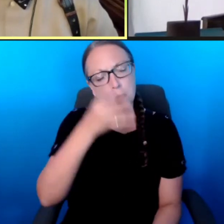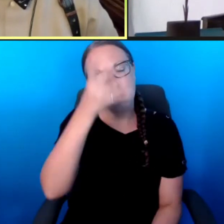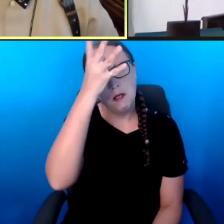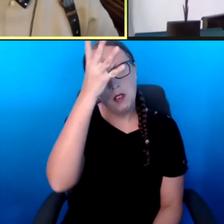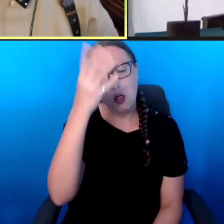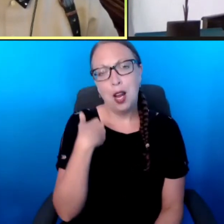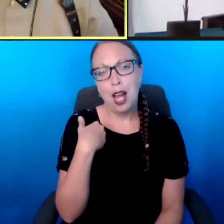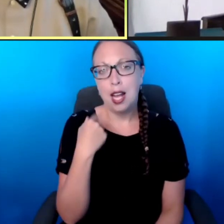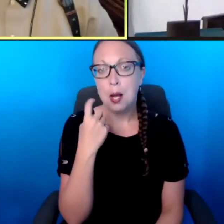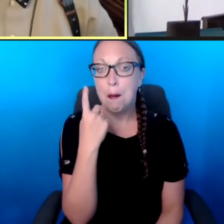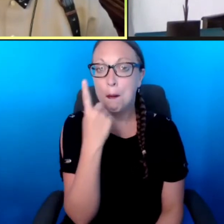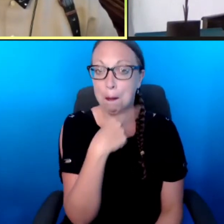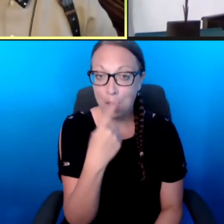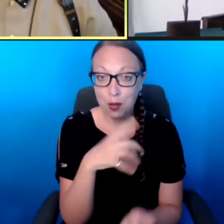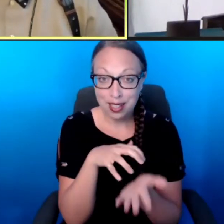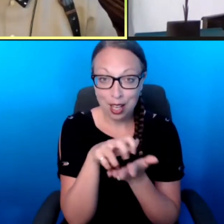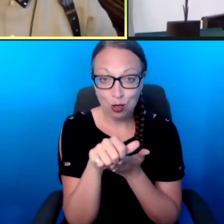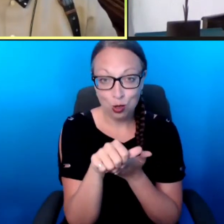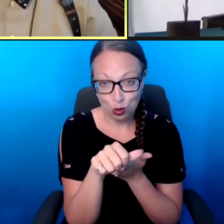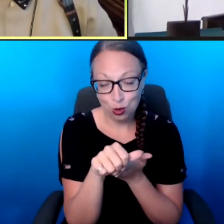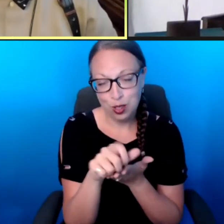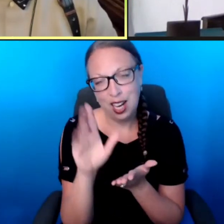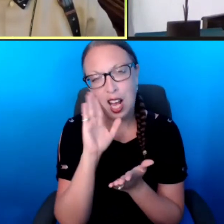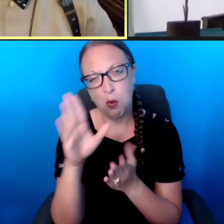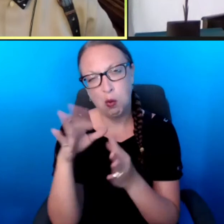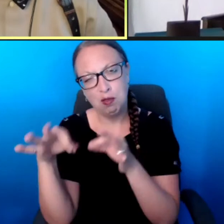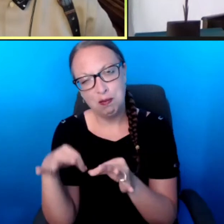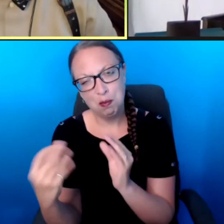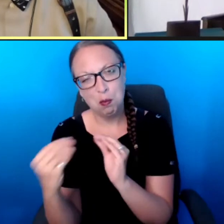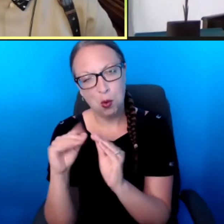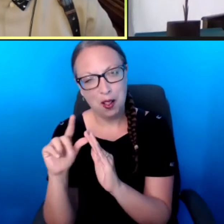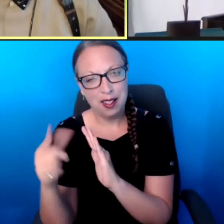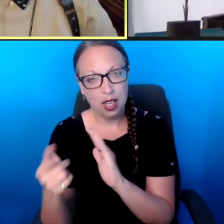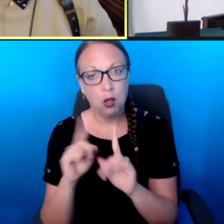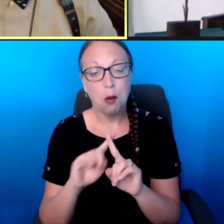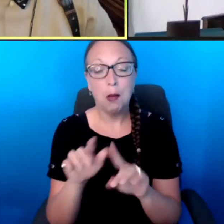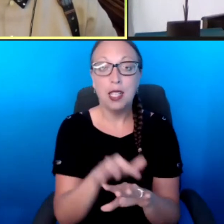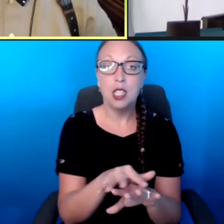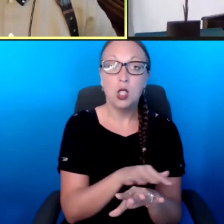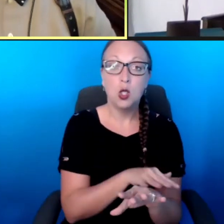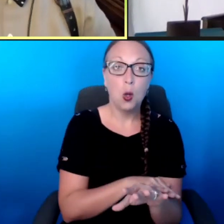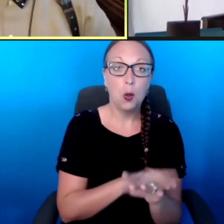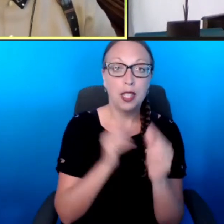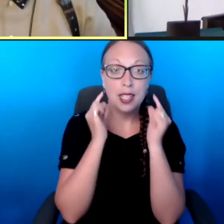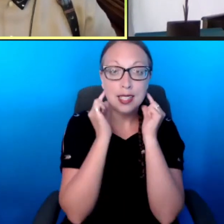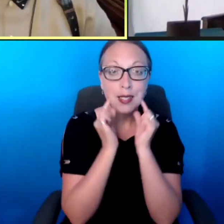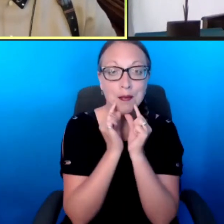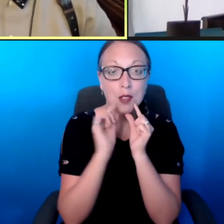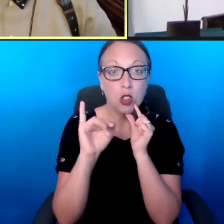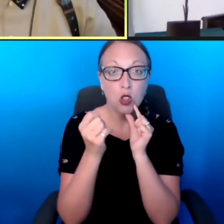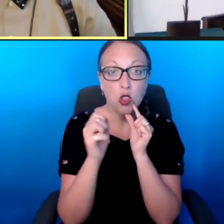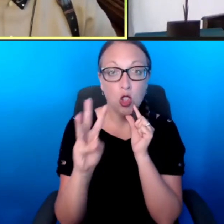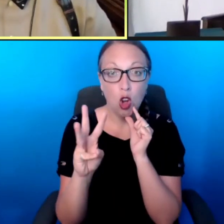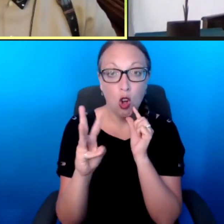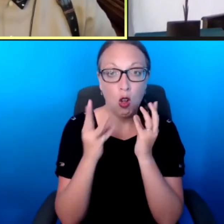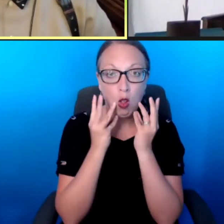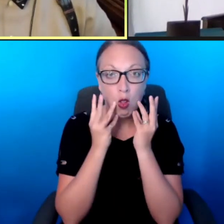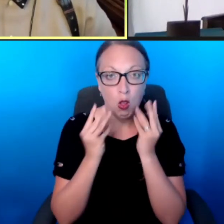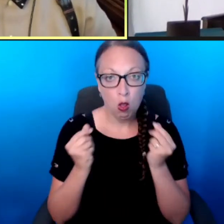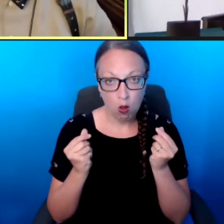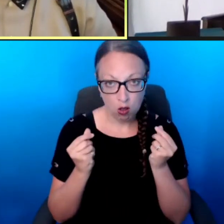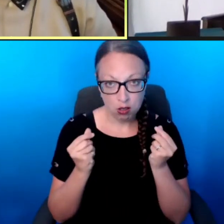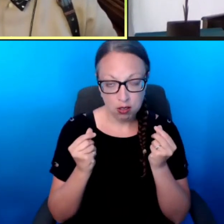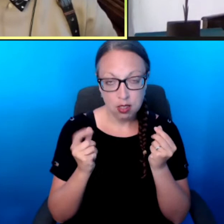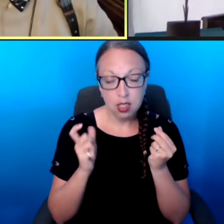bit, but he slowly lost his lower jaw. And this is the song that tells